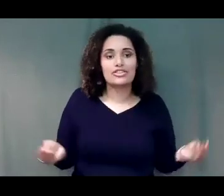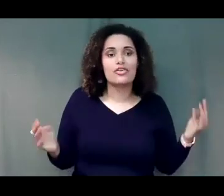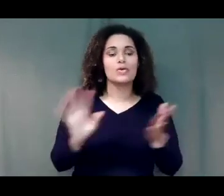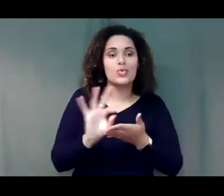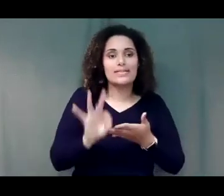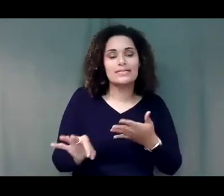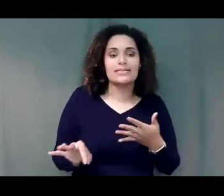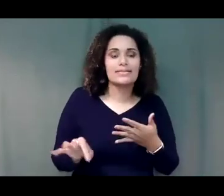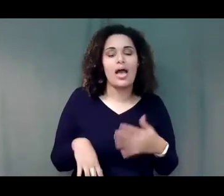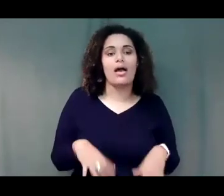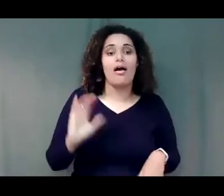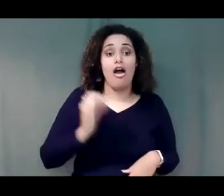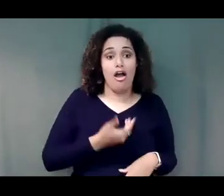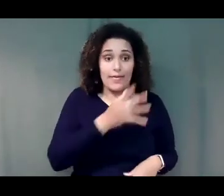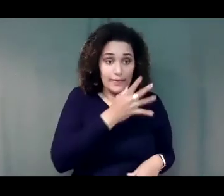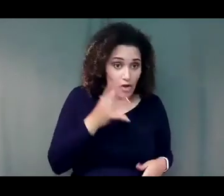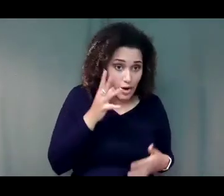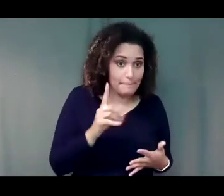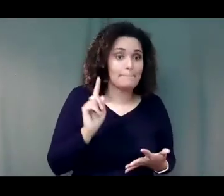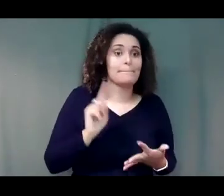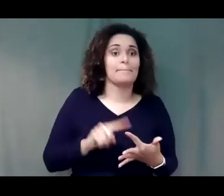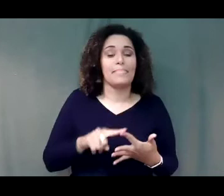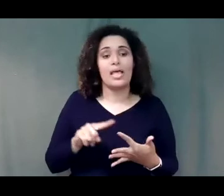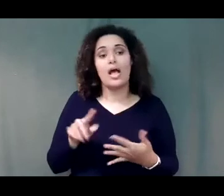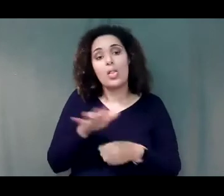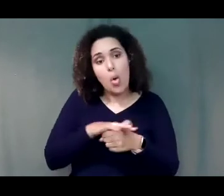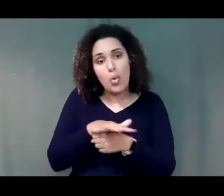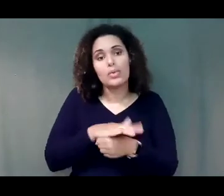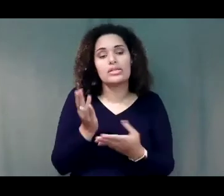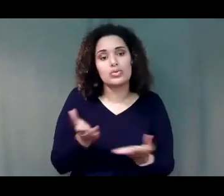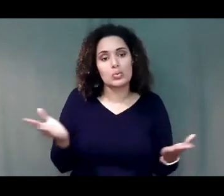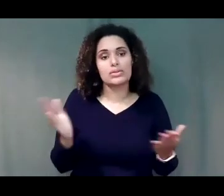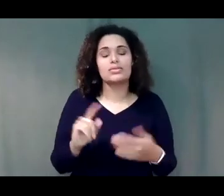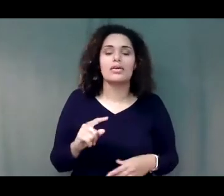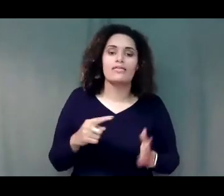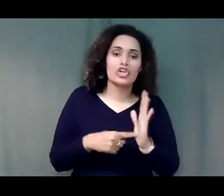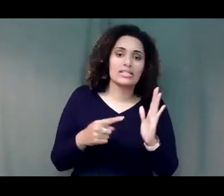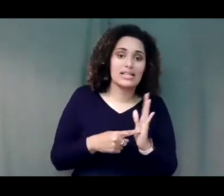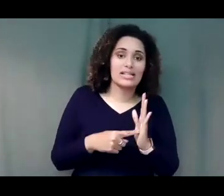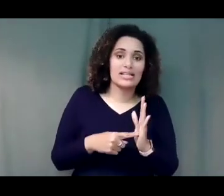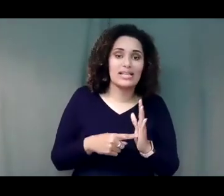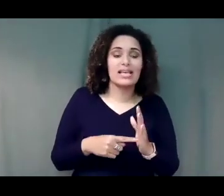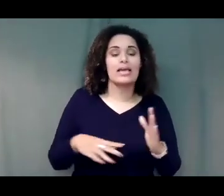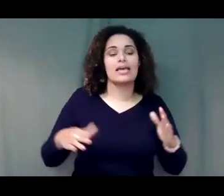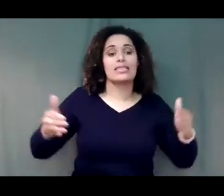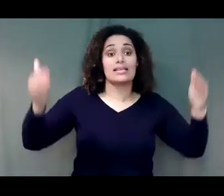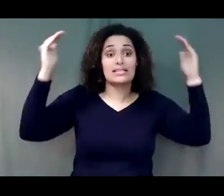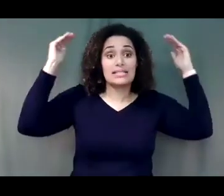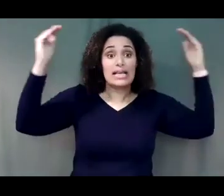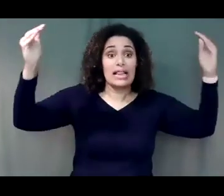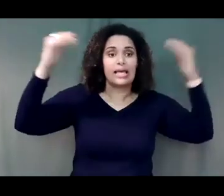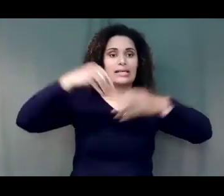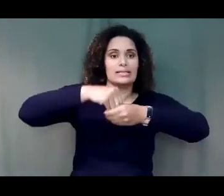our farm. And then the second was kind of locally sourced. So for instance, the ceiling inside the main tasting